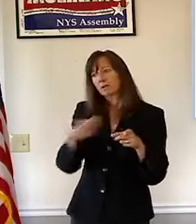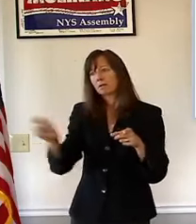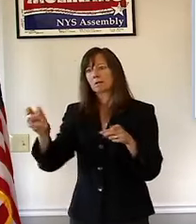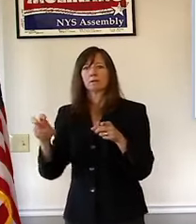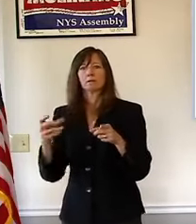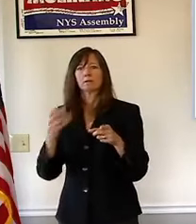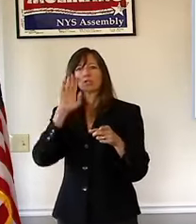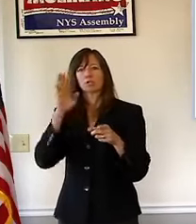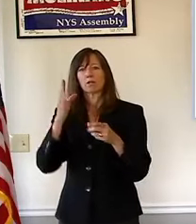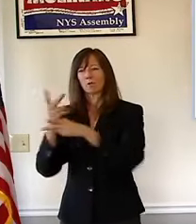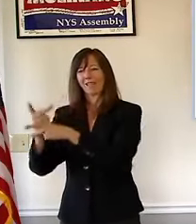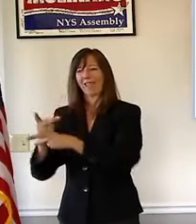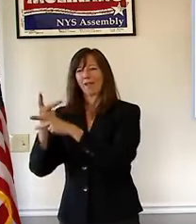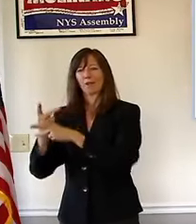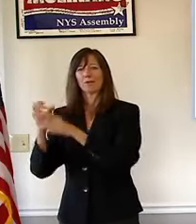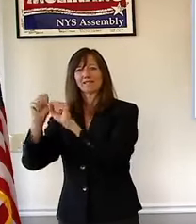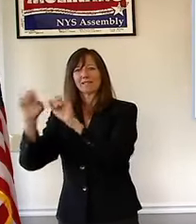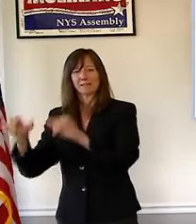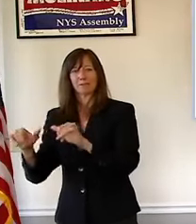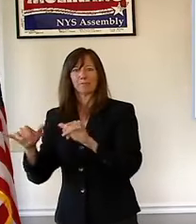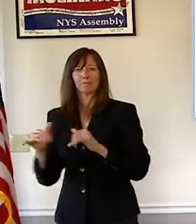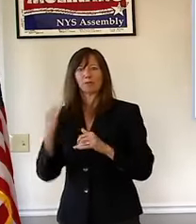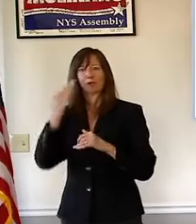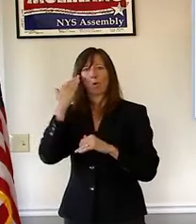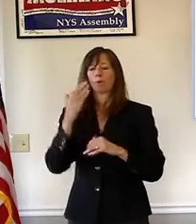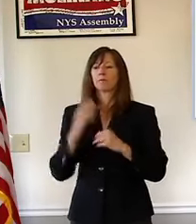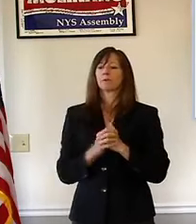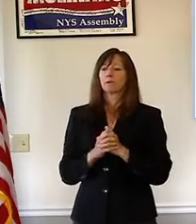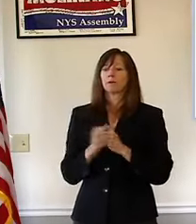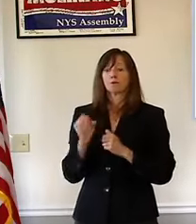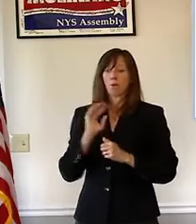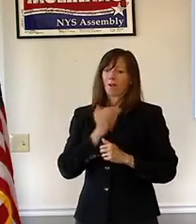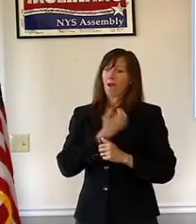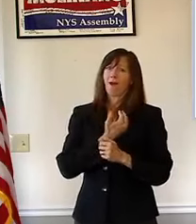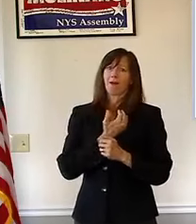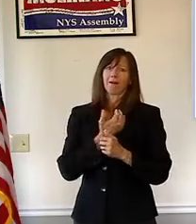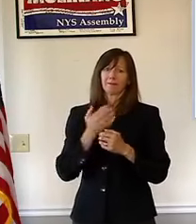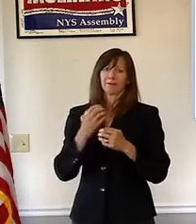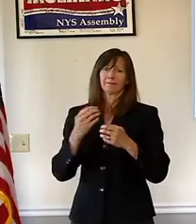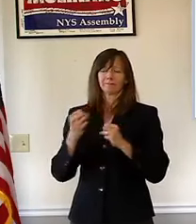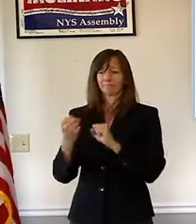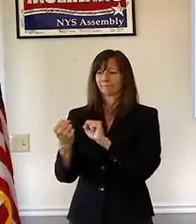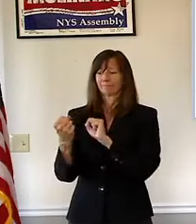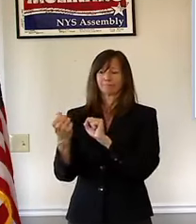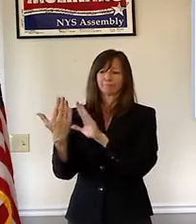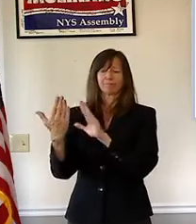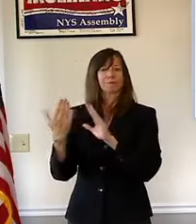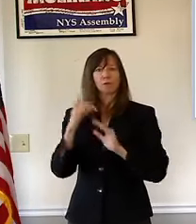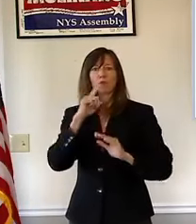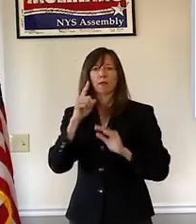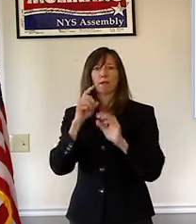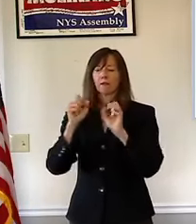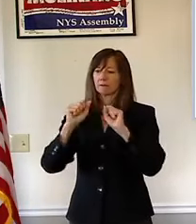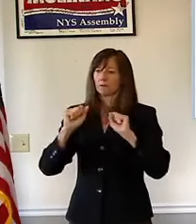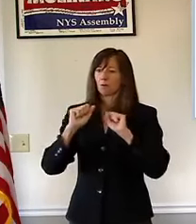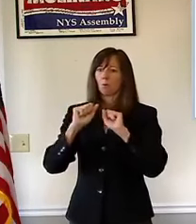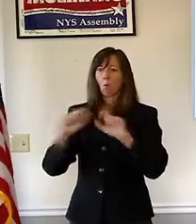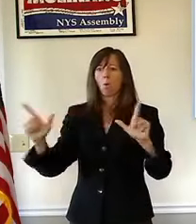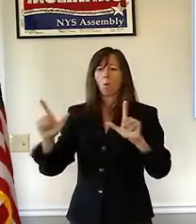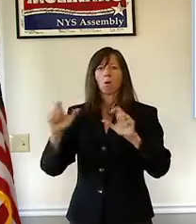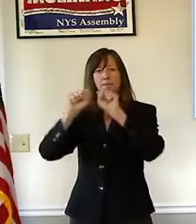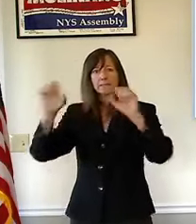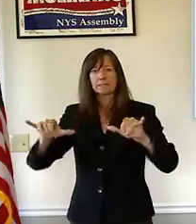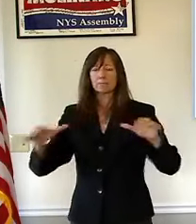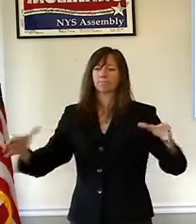mental health structure is comprehensive. Interestingly, President Trump's executive order includes linking law enforcement with